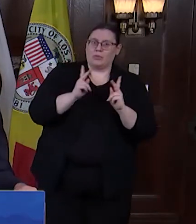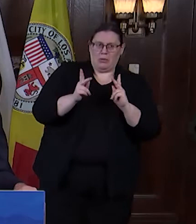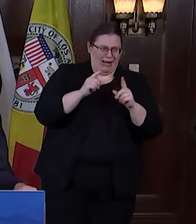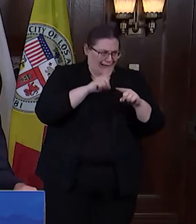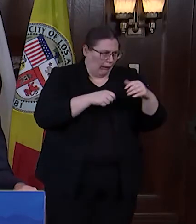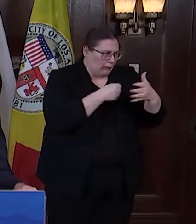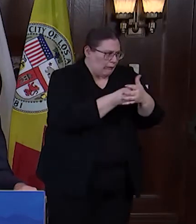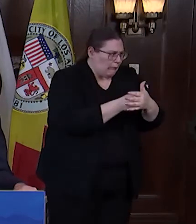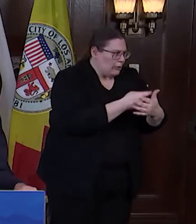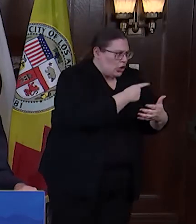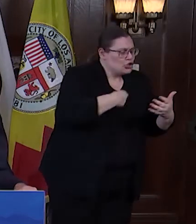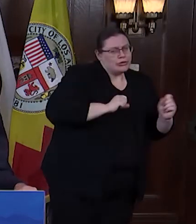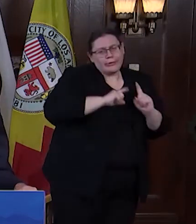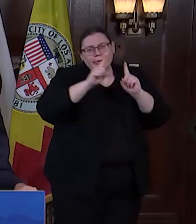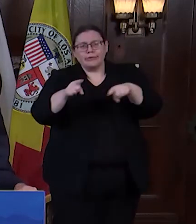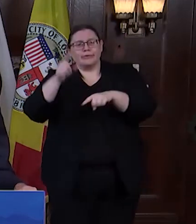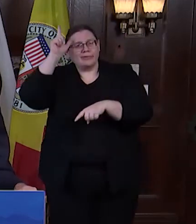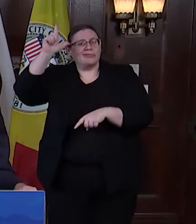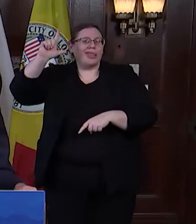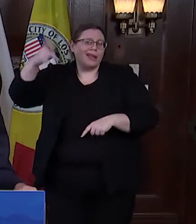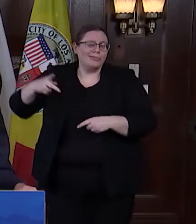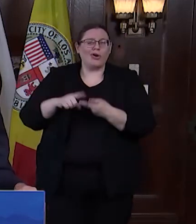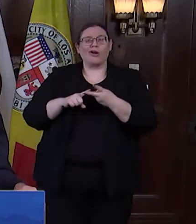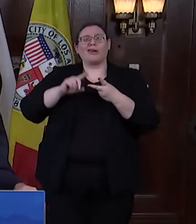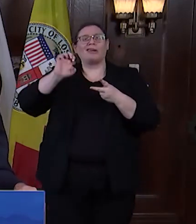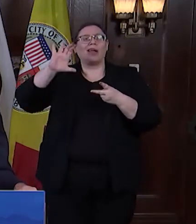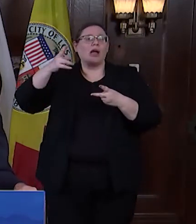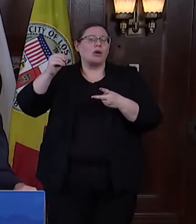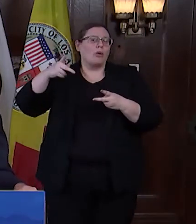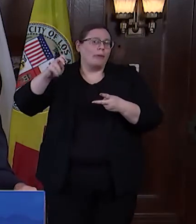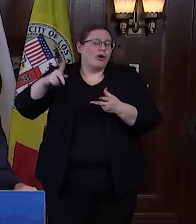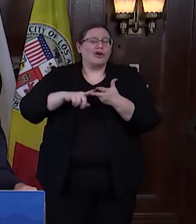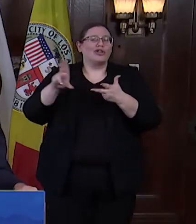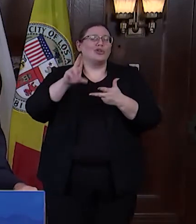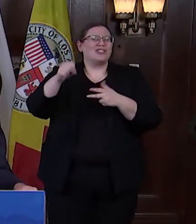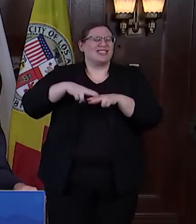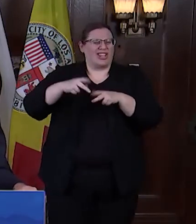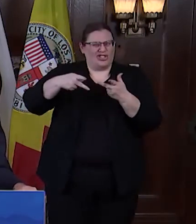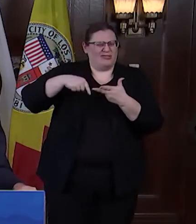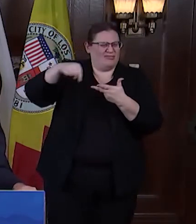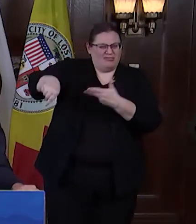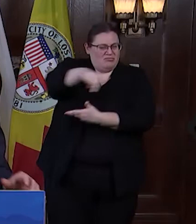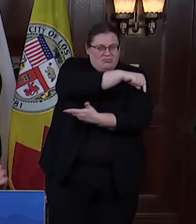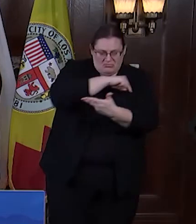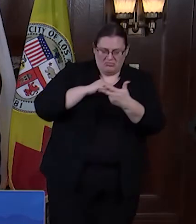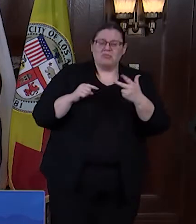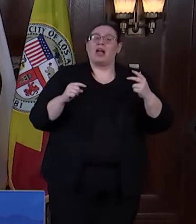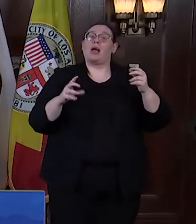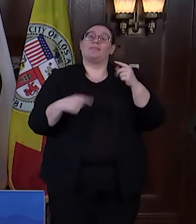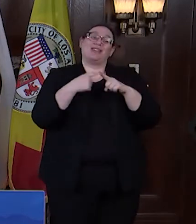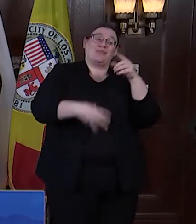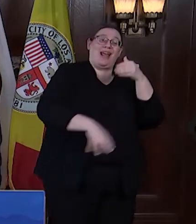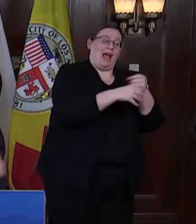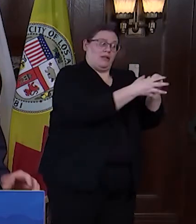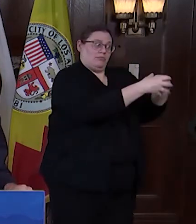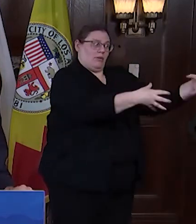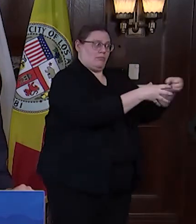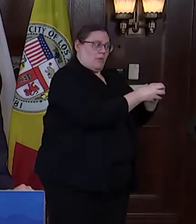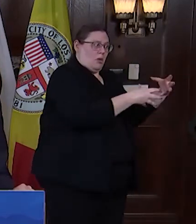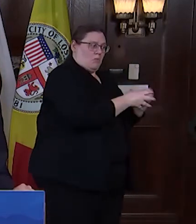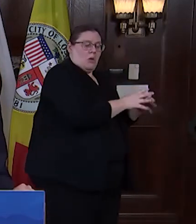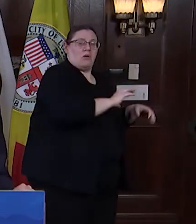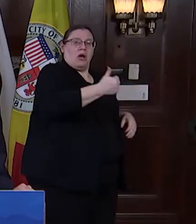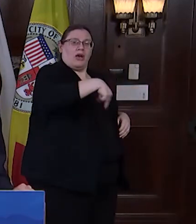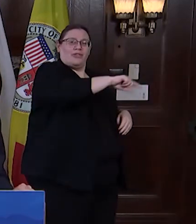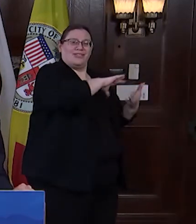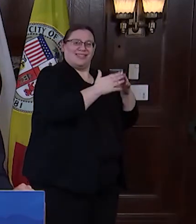whether it's in Lincoln Park or Echo Park and Union Station. Those are available for folks in that part of town, and we'll expand our capacity at the other city